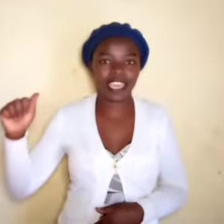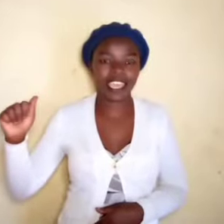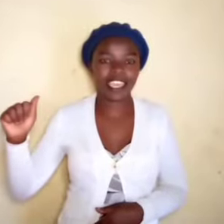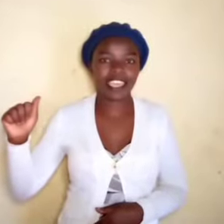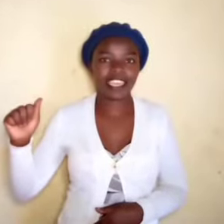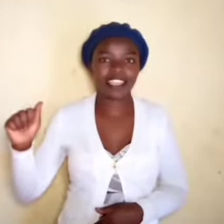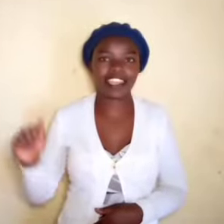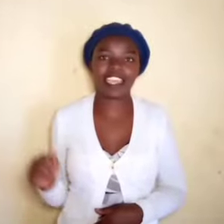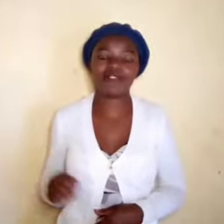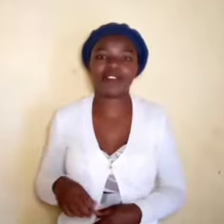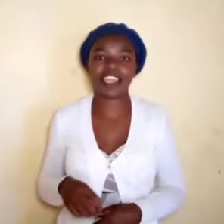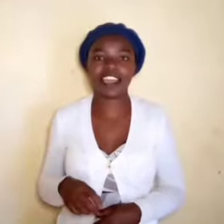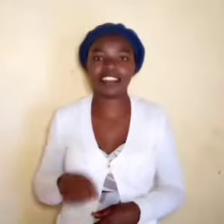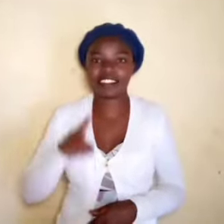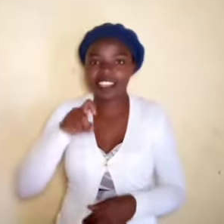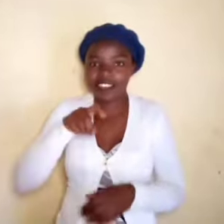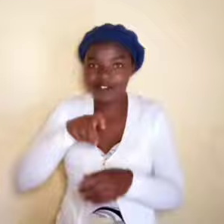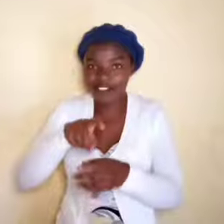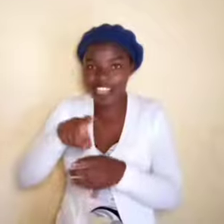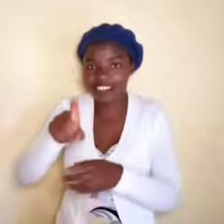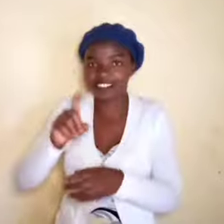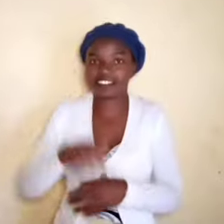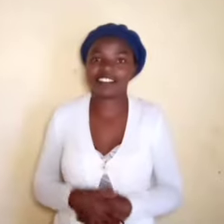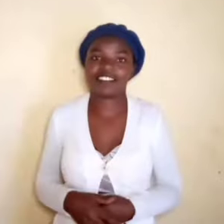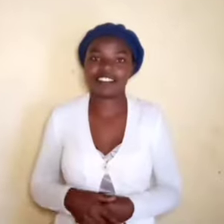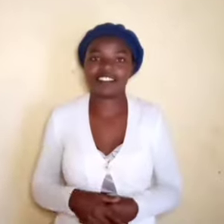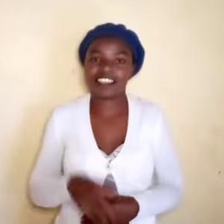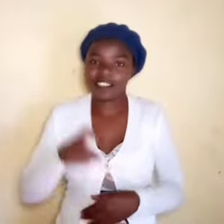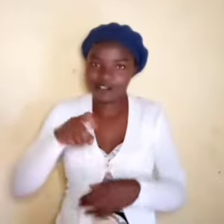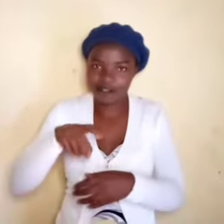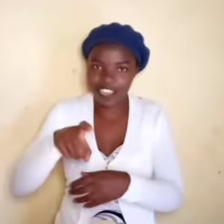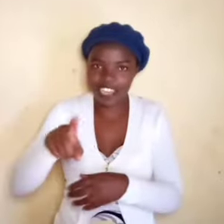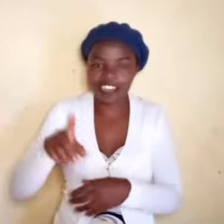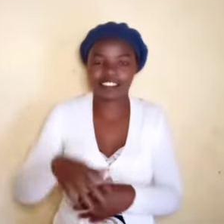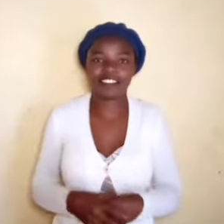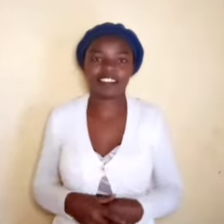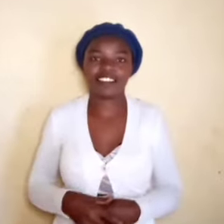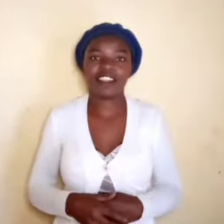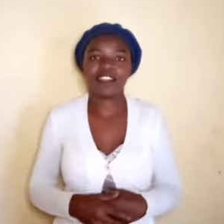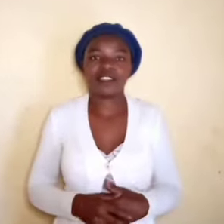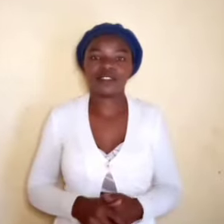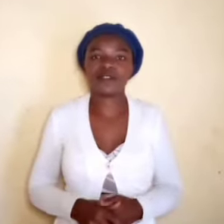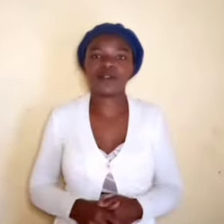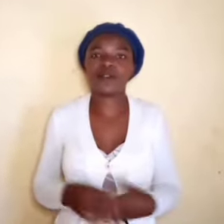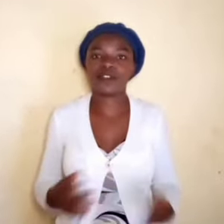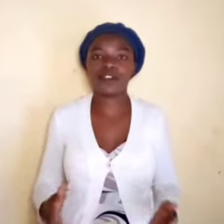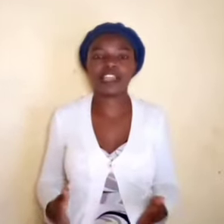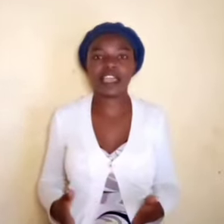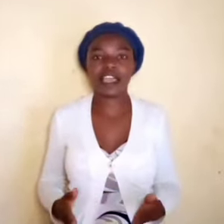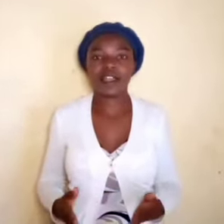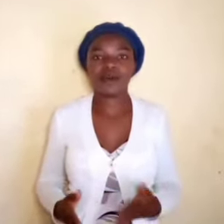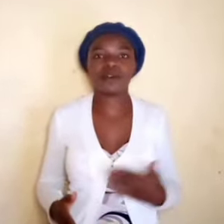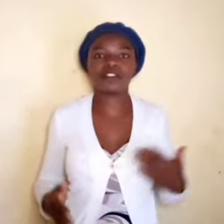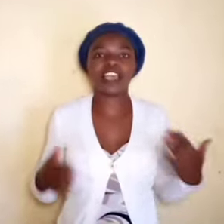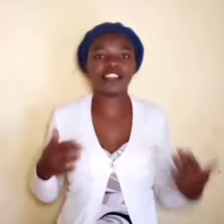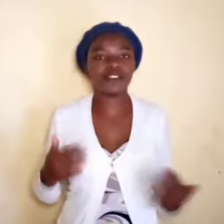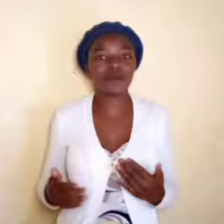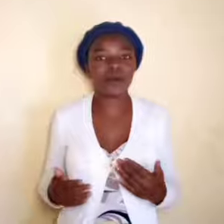C-O-R-O-N-A, then virus, virus, virus. So corona was a new word,